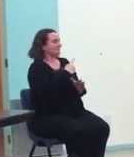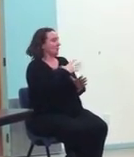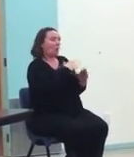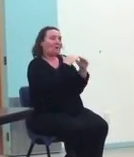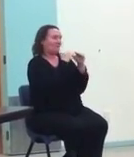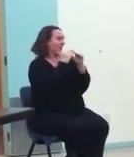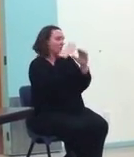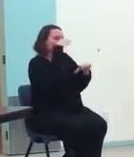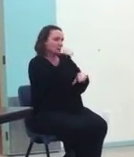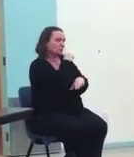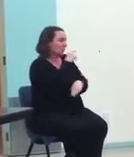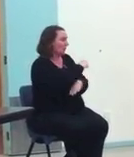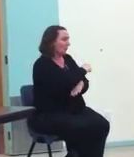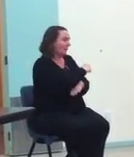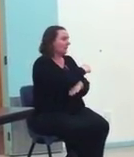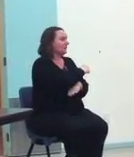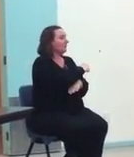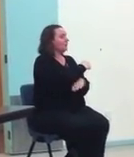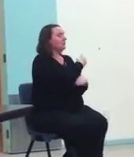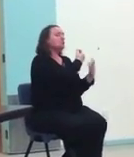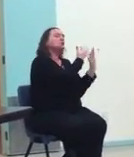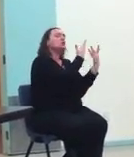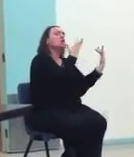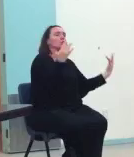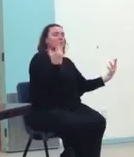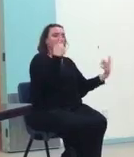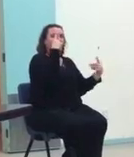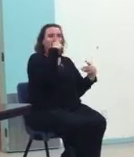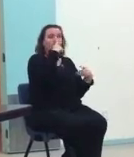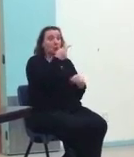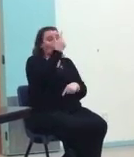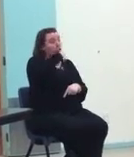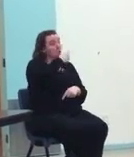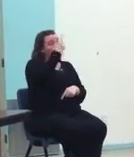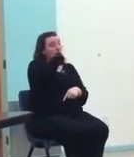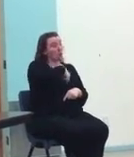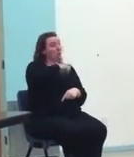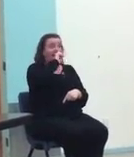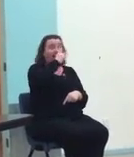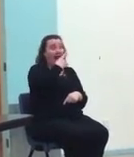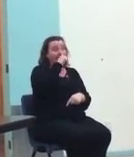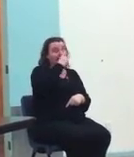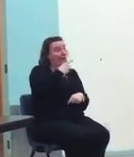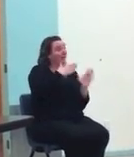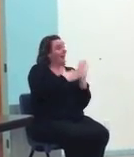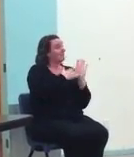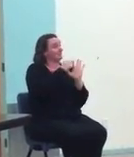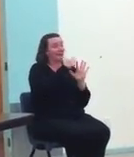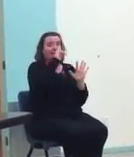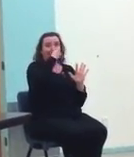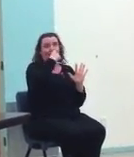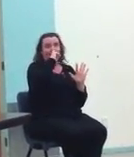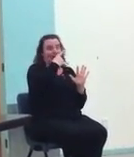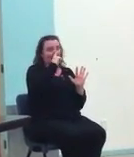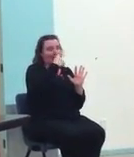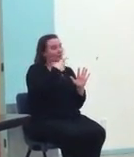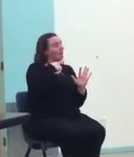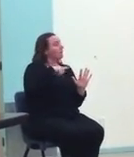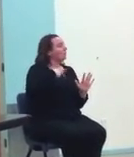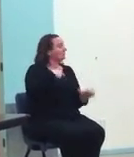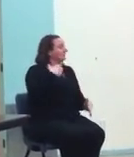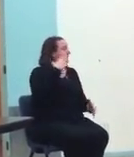for Parliament, there were far too many people that told me that I couldn't do it on the sole grounds of my hearing